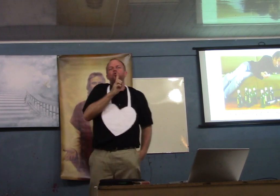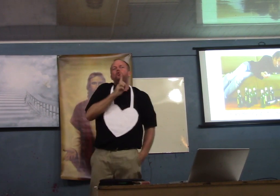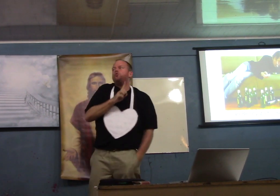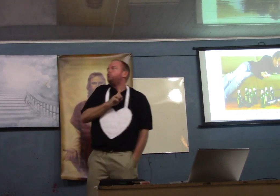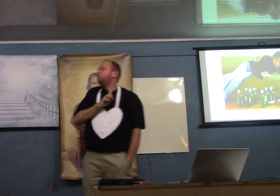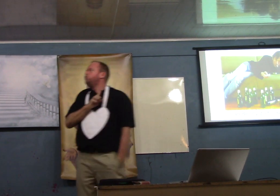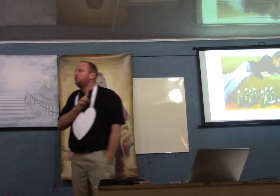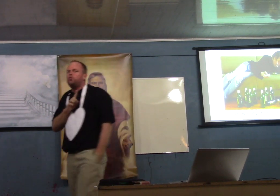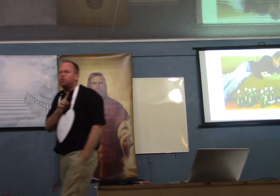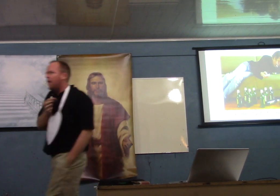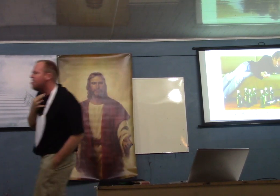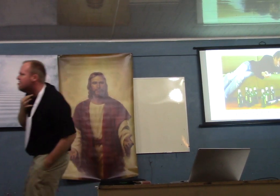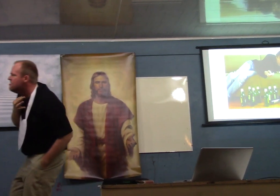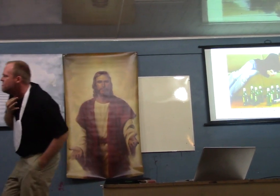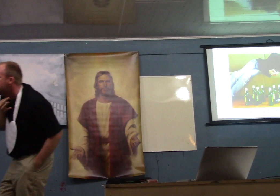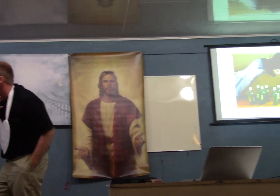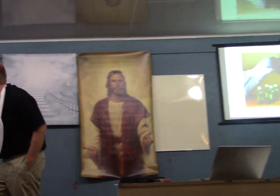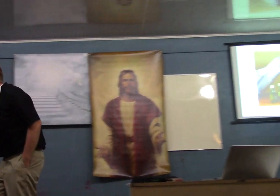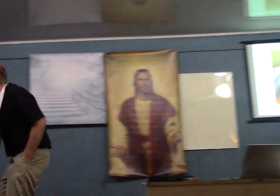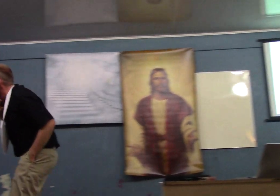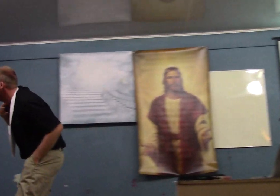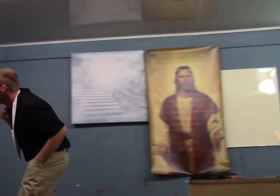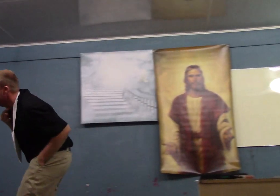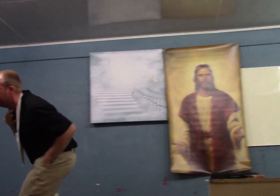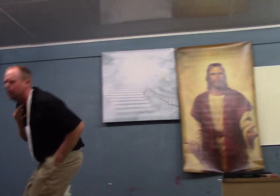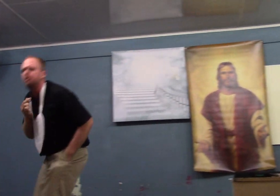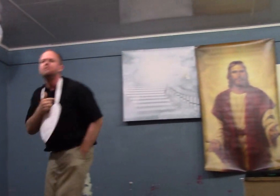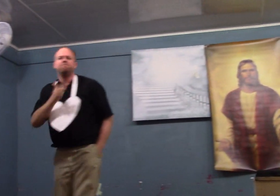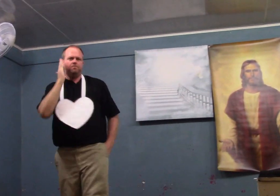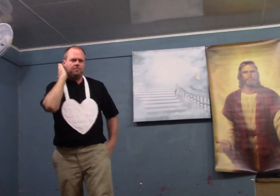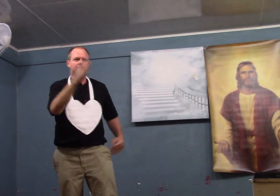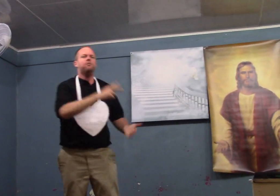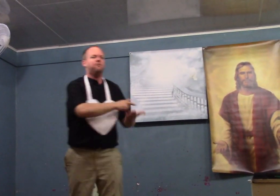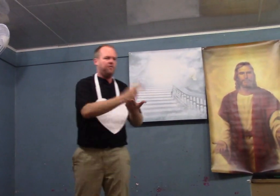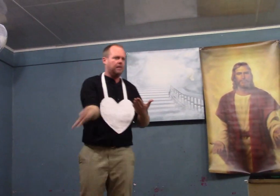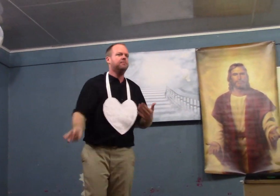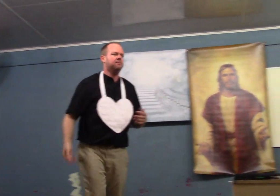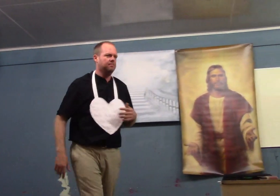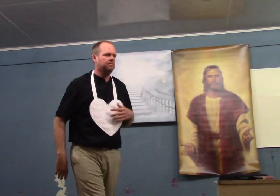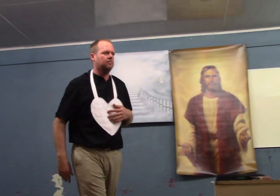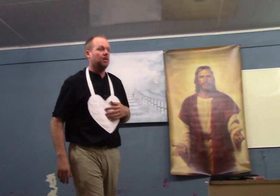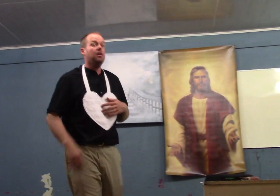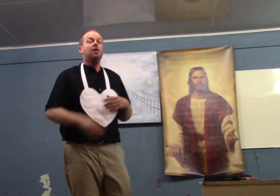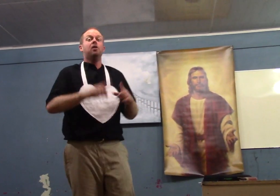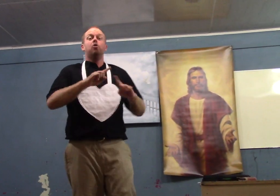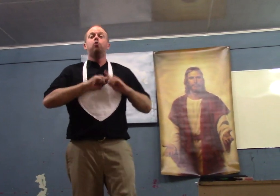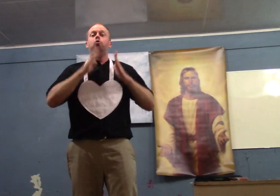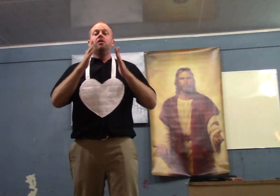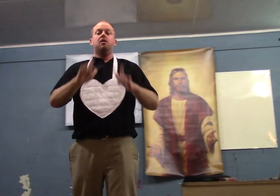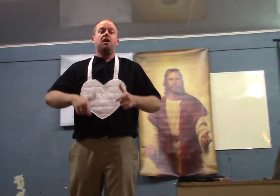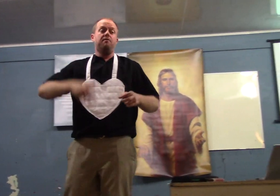If I just keep it here and I cherish it, I am very curious. I will fail.